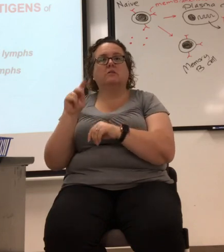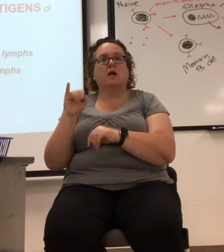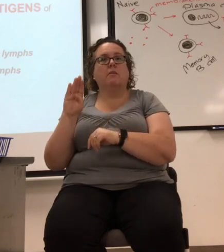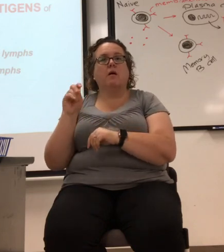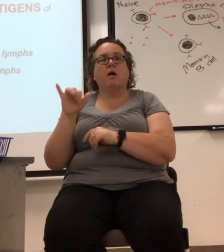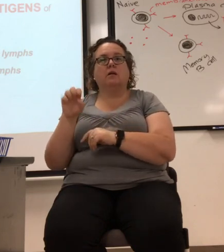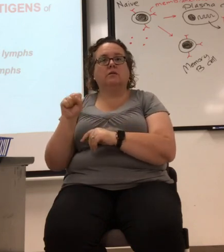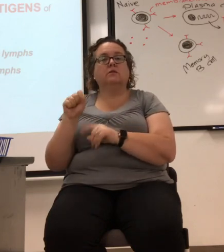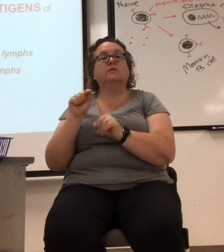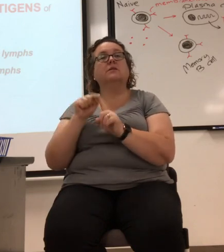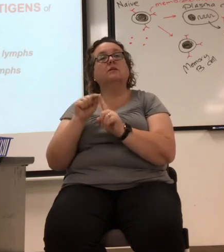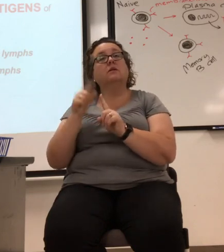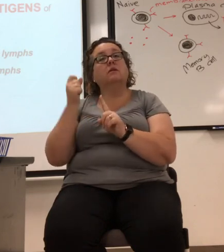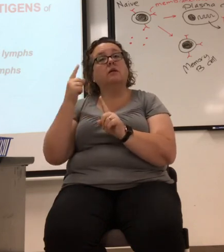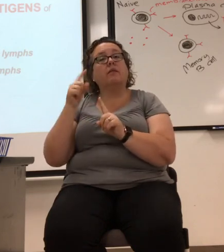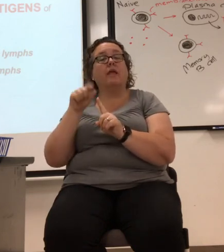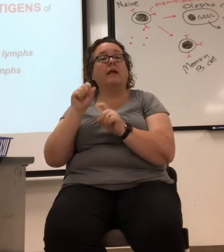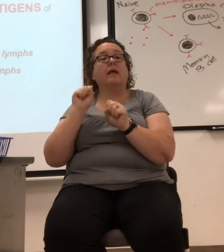They can attack